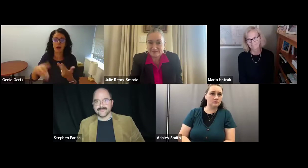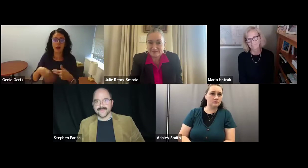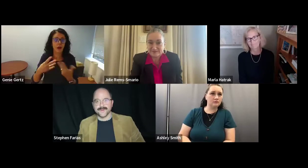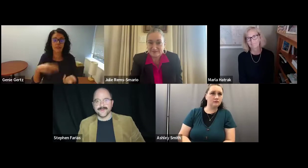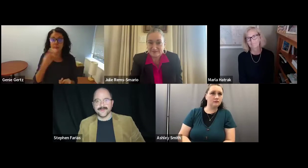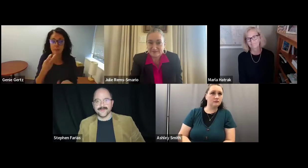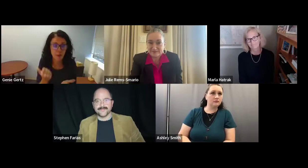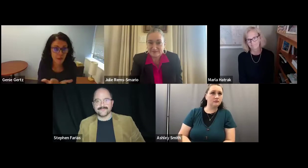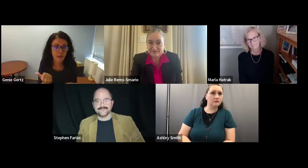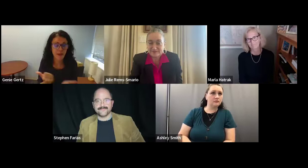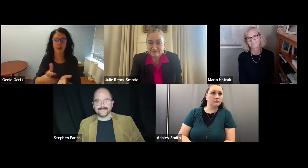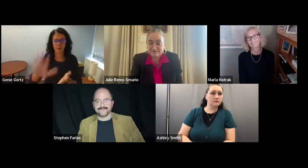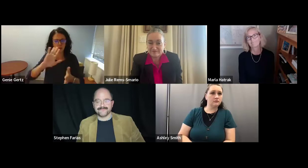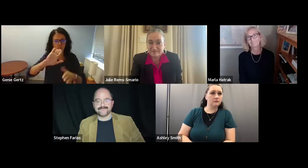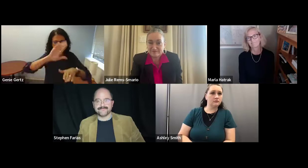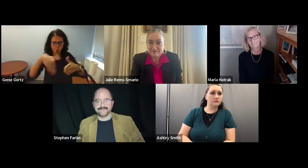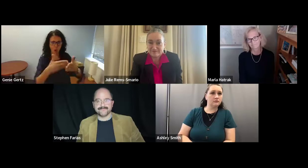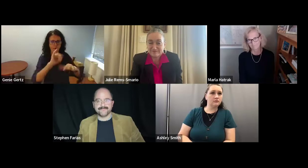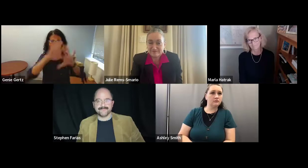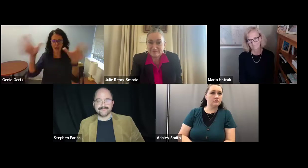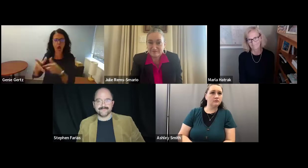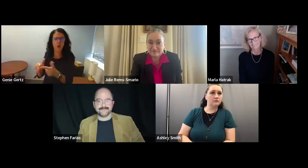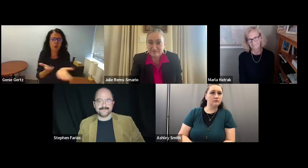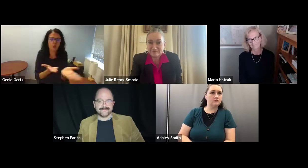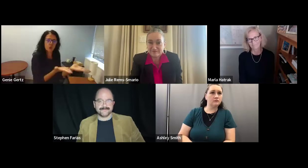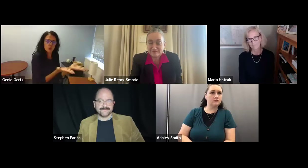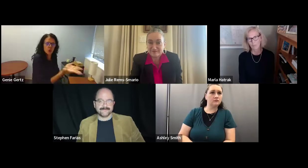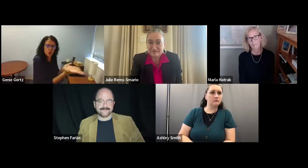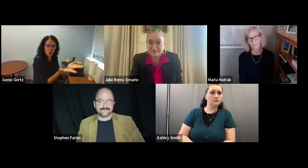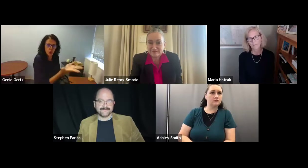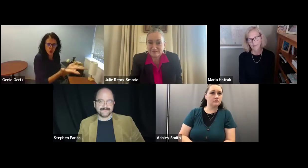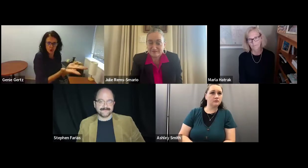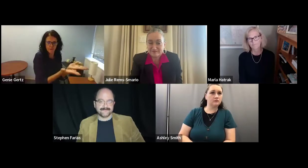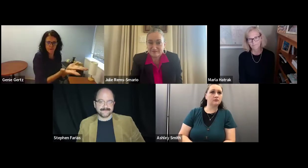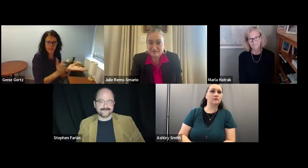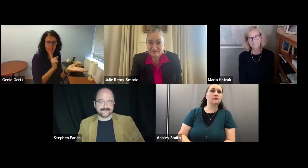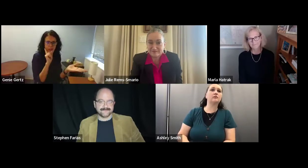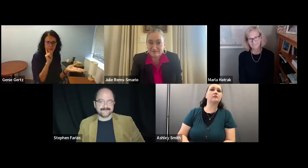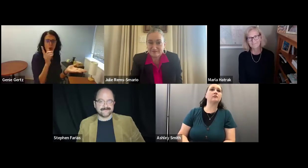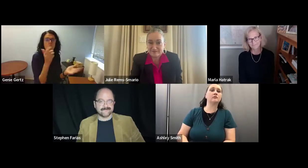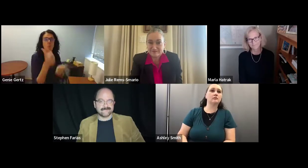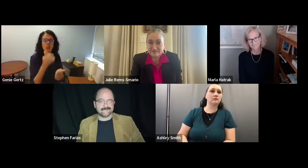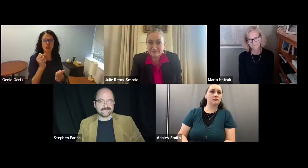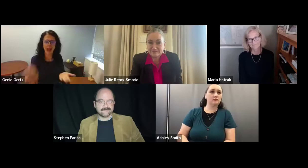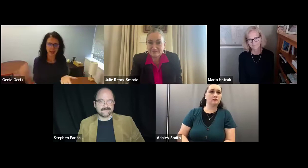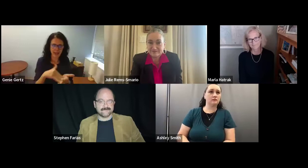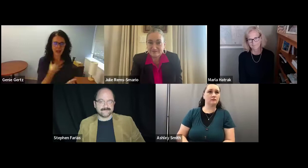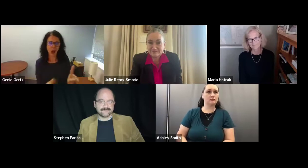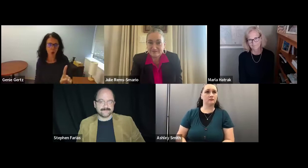doctors, medical professionals. It's benefiting the speech therapists. That whole universe is,